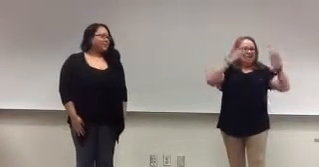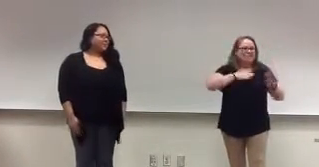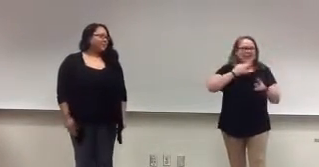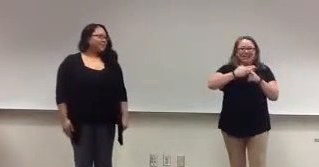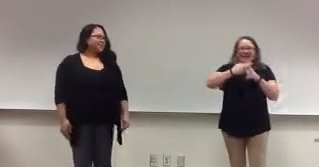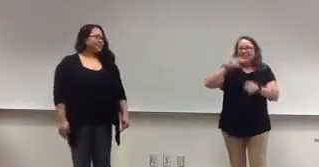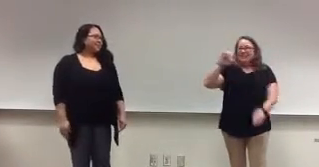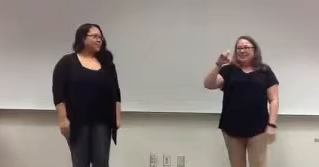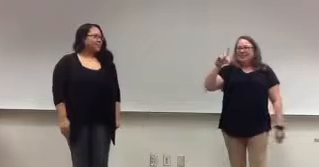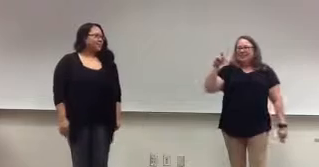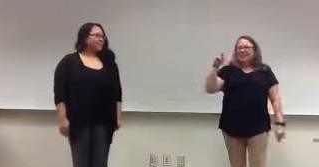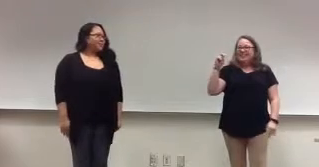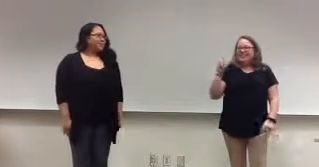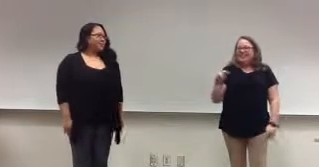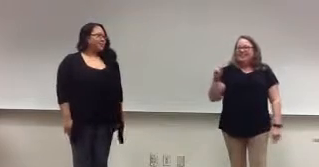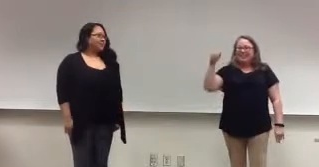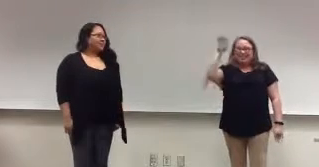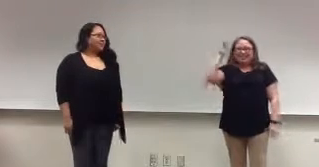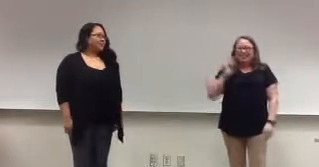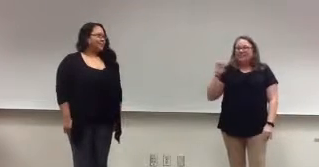my screen here.